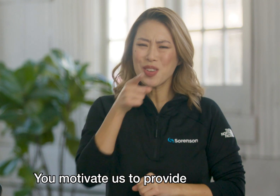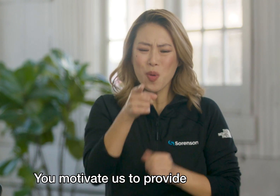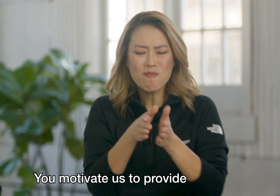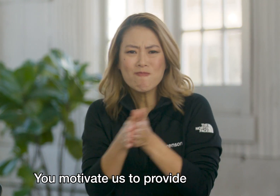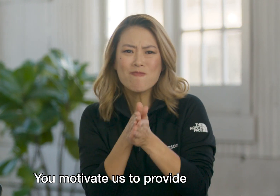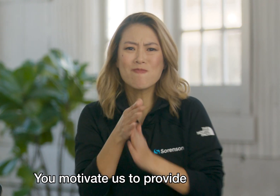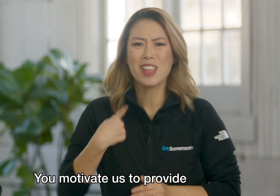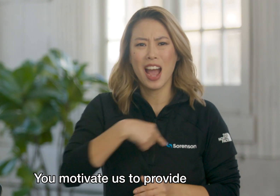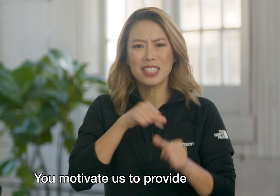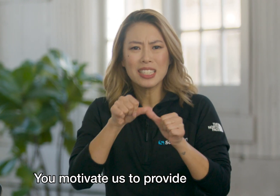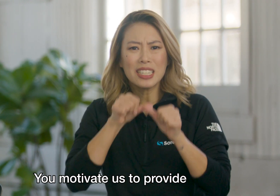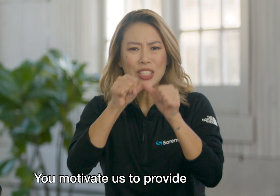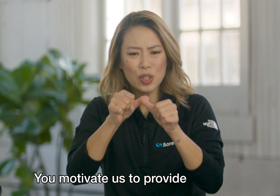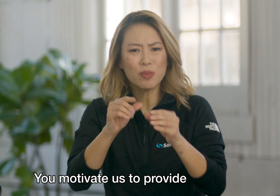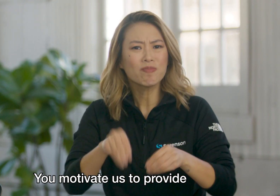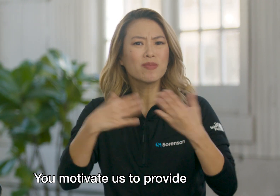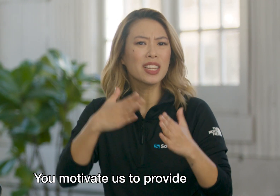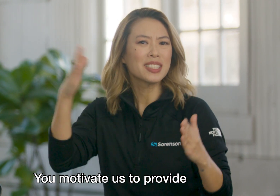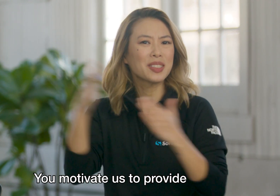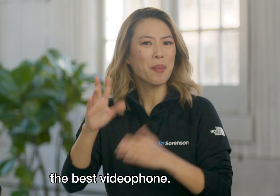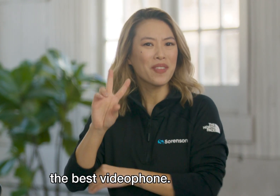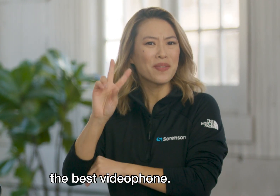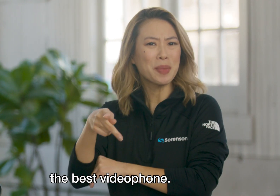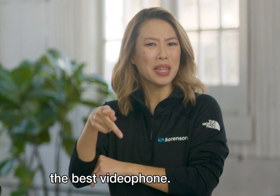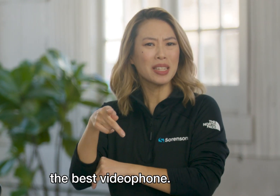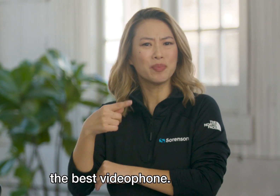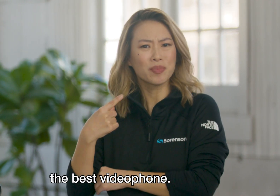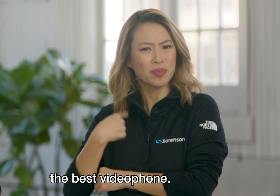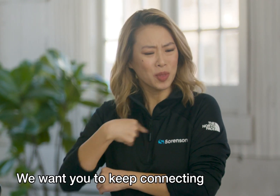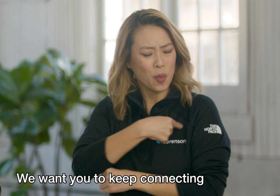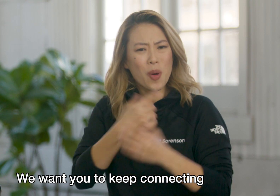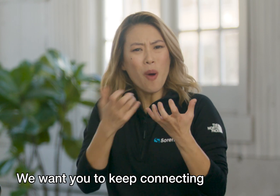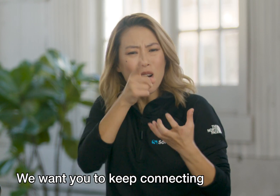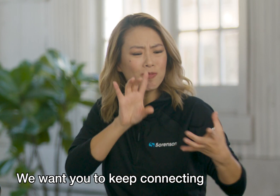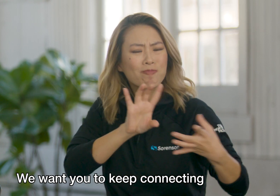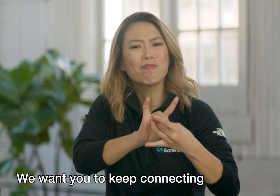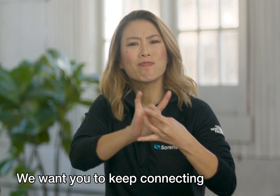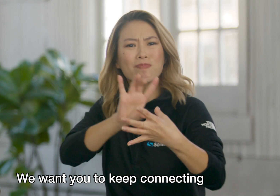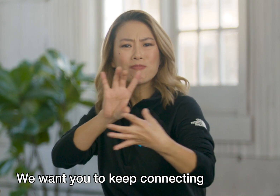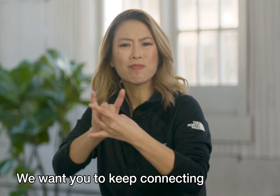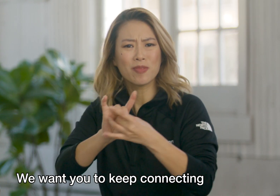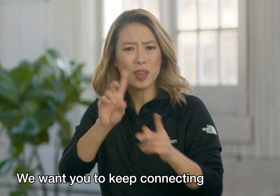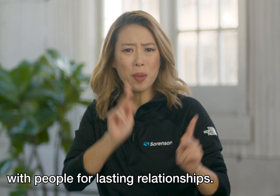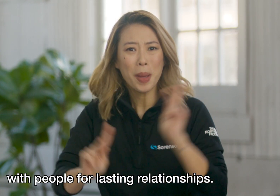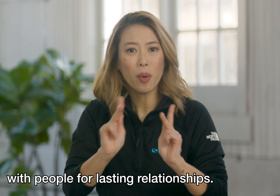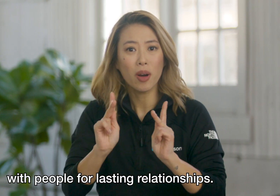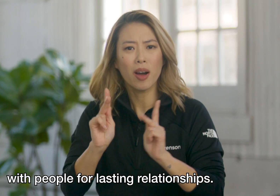You motivate us to provide the best video phone. We want you to keep connecting with people